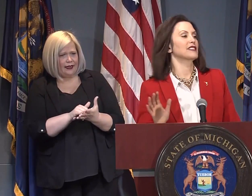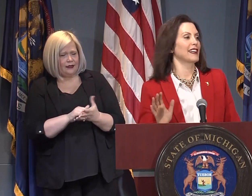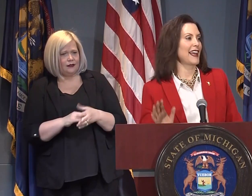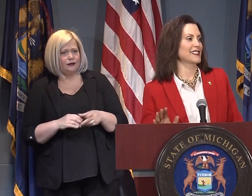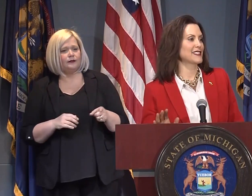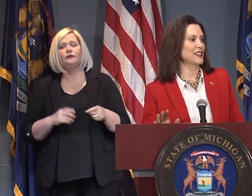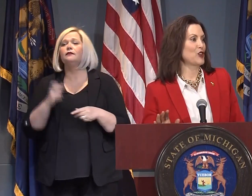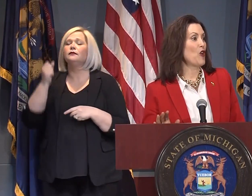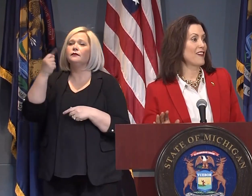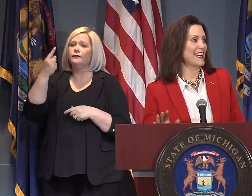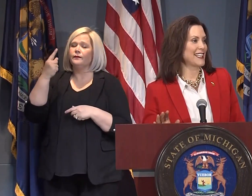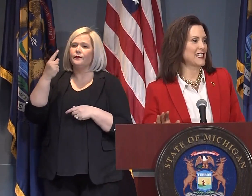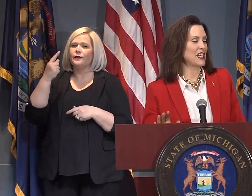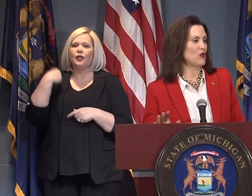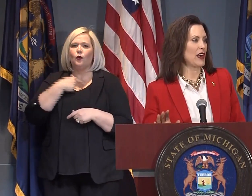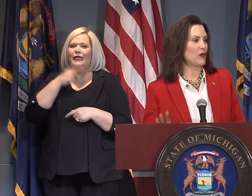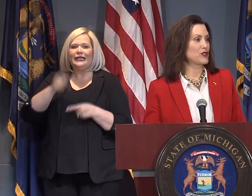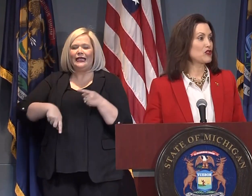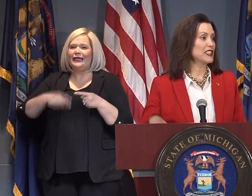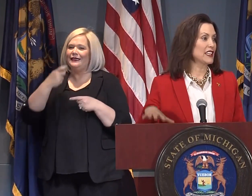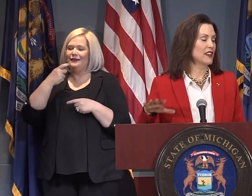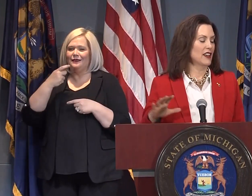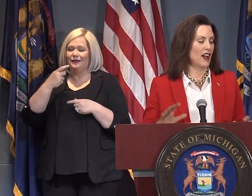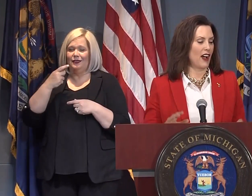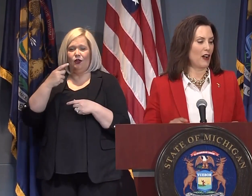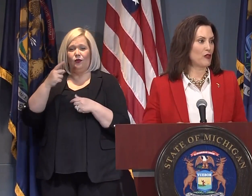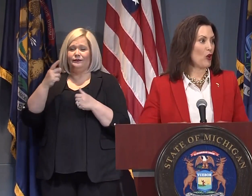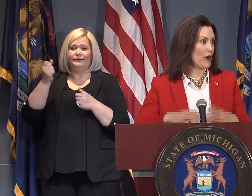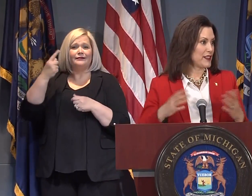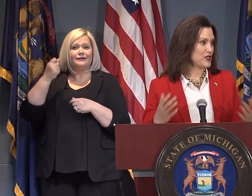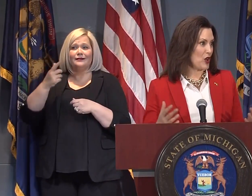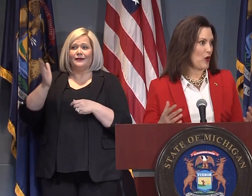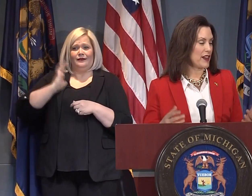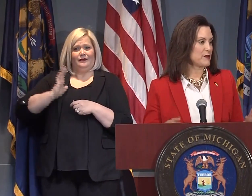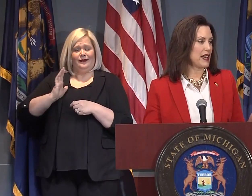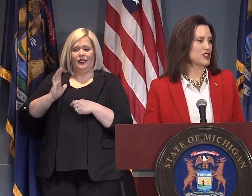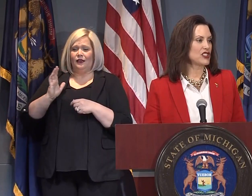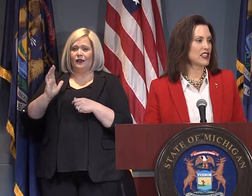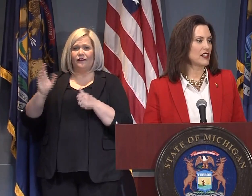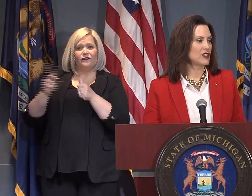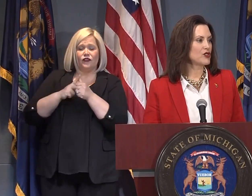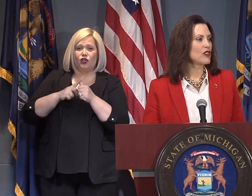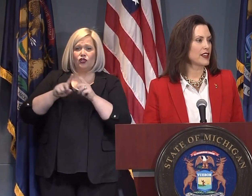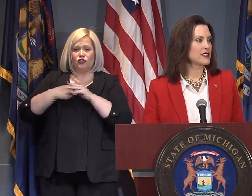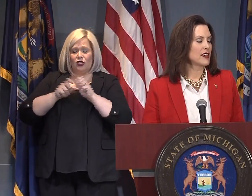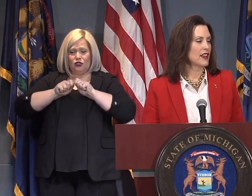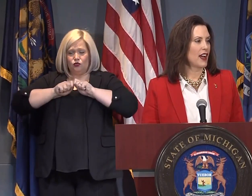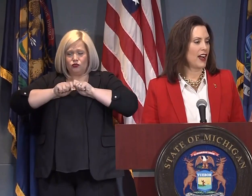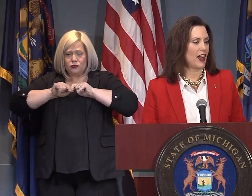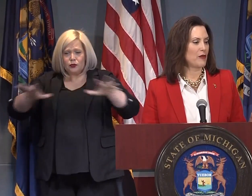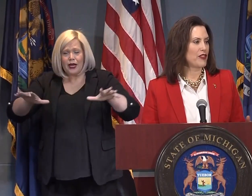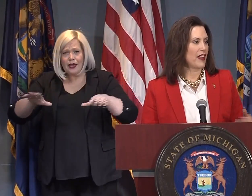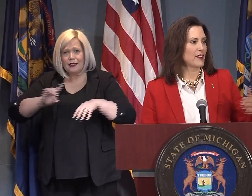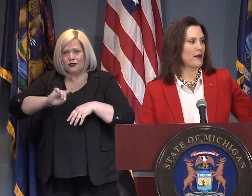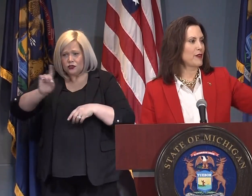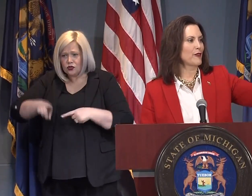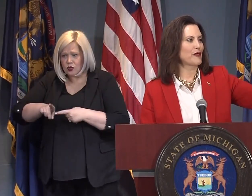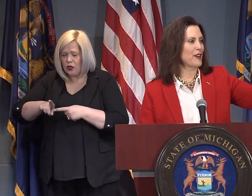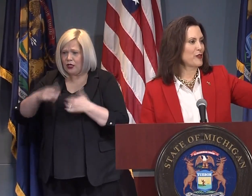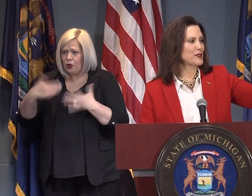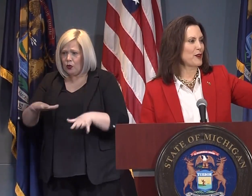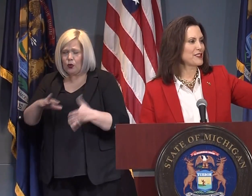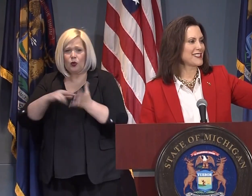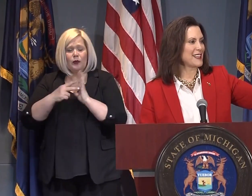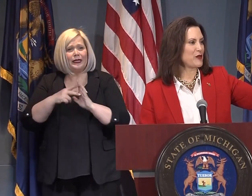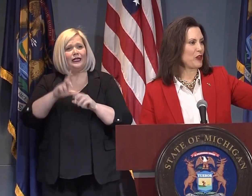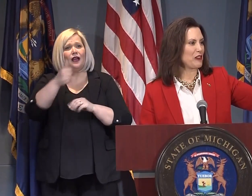part of our state hadn't seen COVID-19 when it was really growing so exponentially in Detroit, that it meant